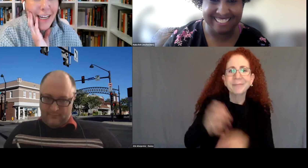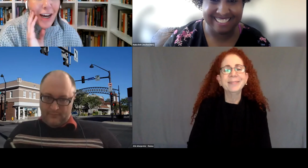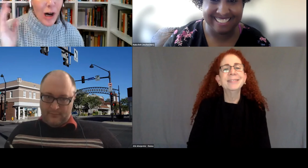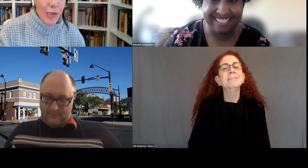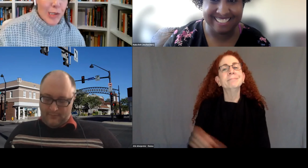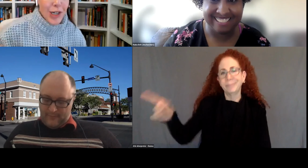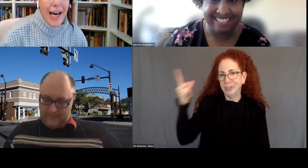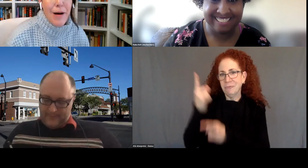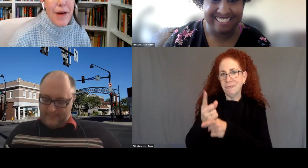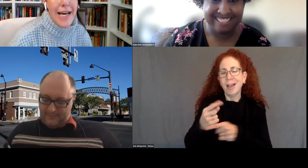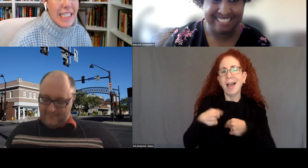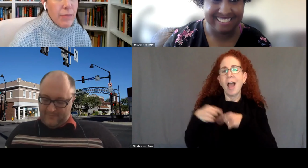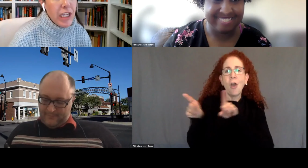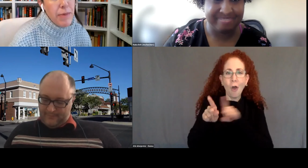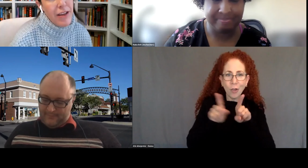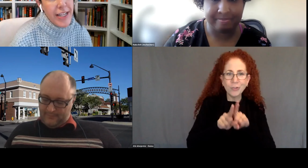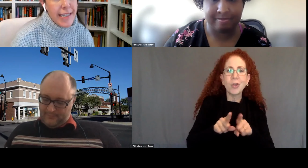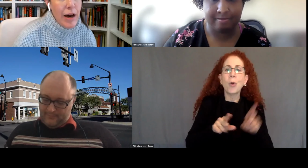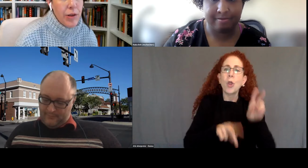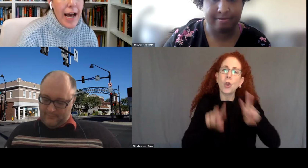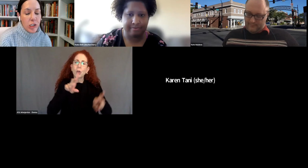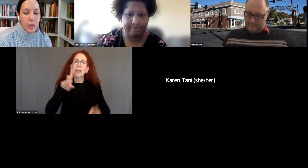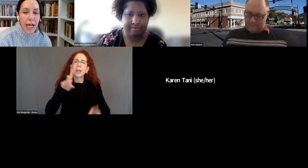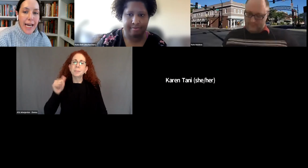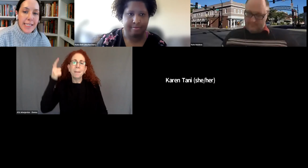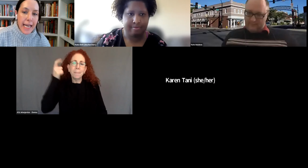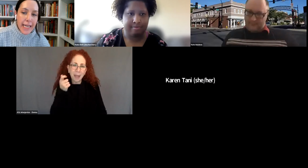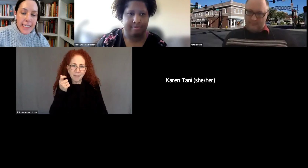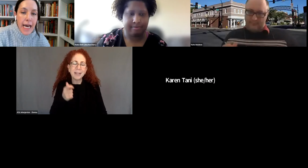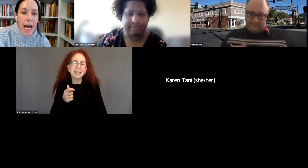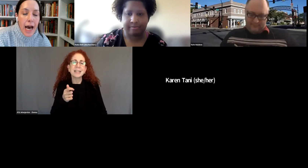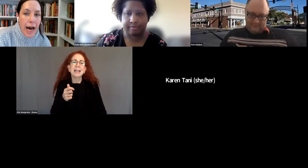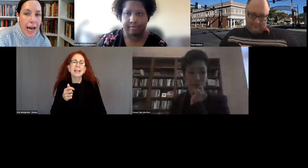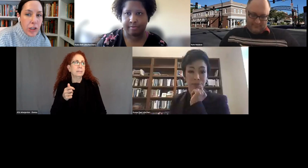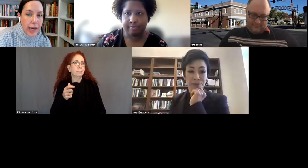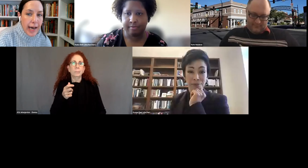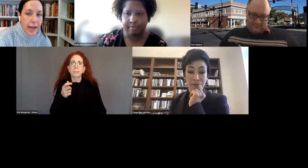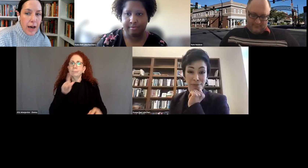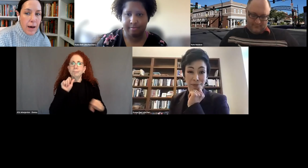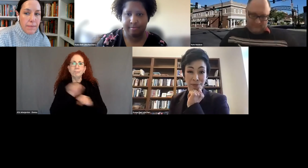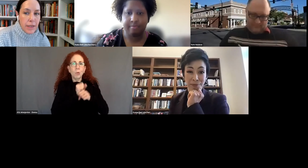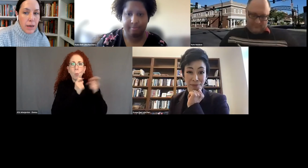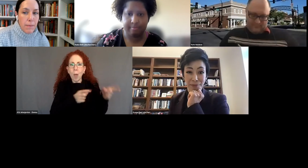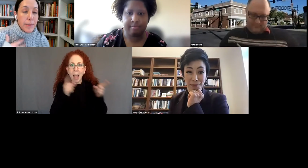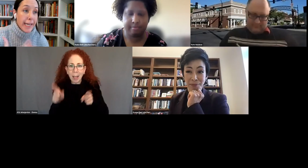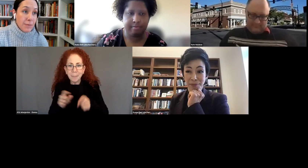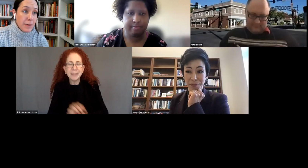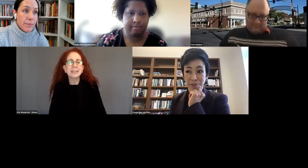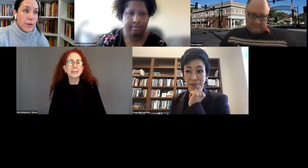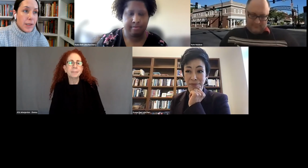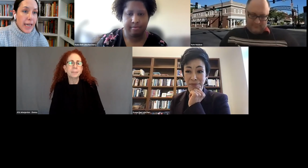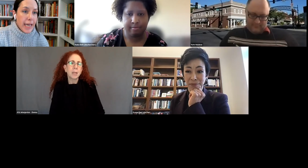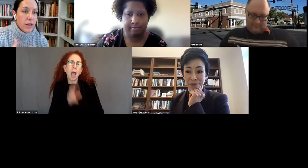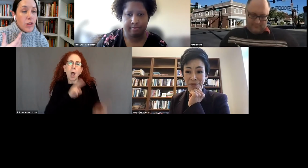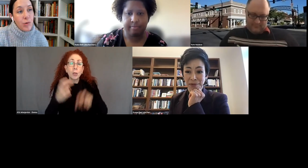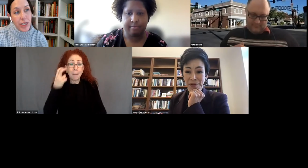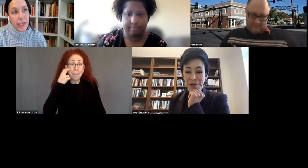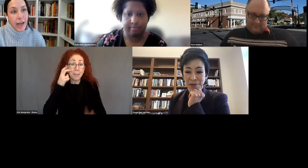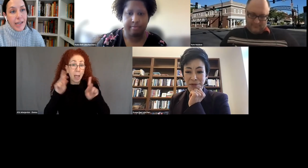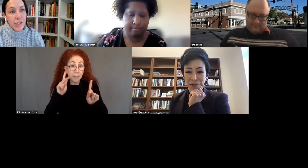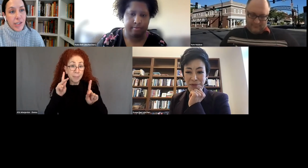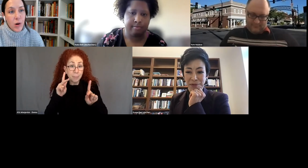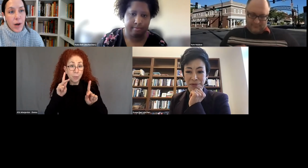I also look at disability benefits and how they're actualized. And I look at blind people in